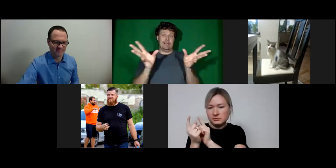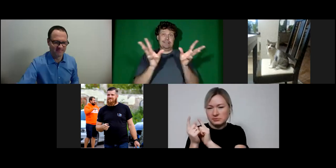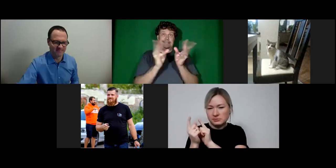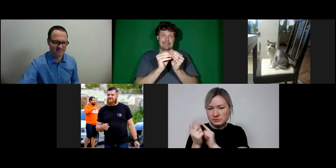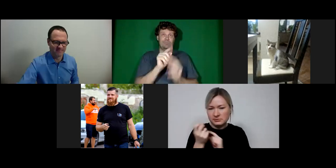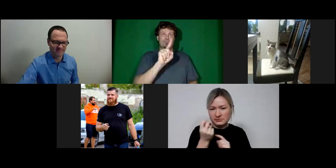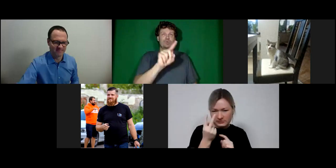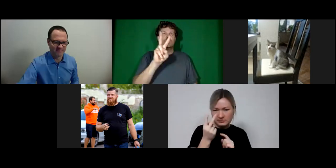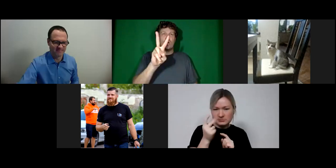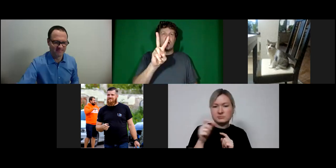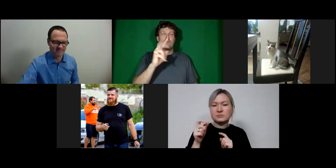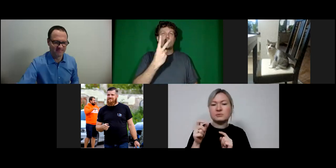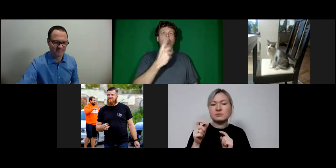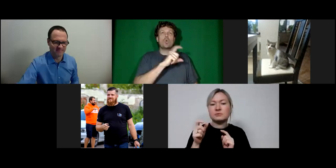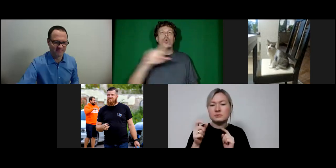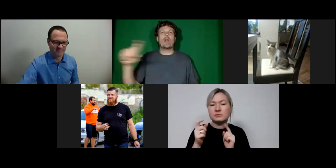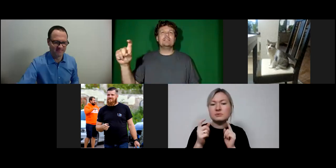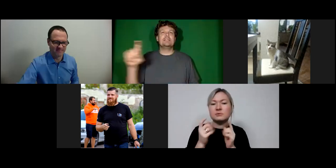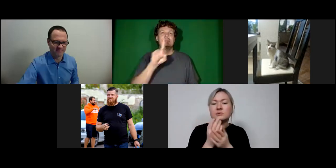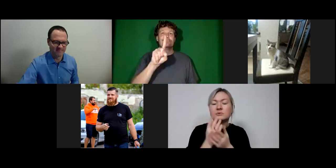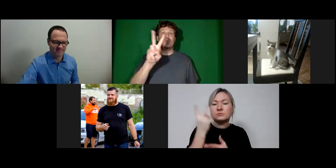six famous people.